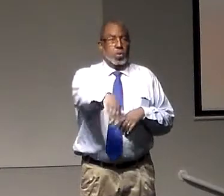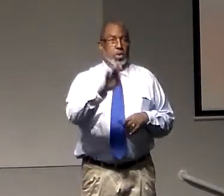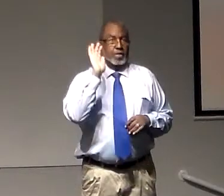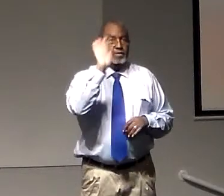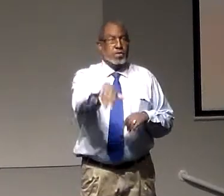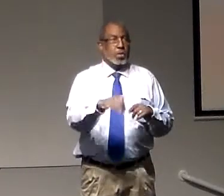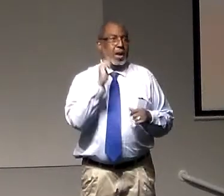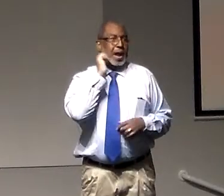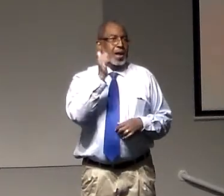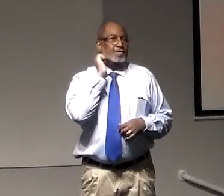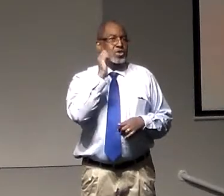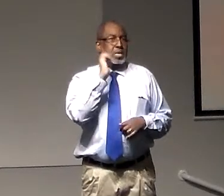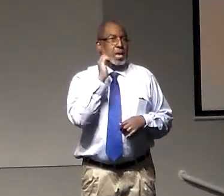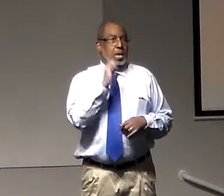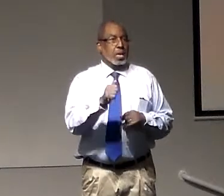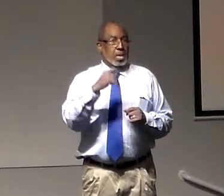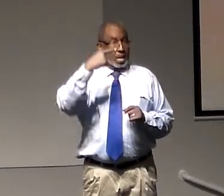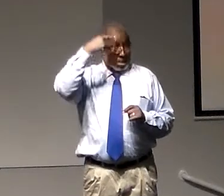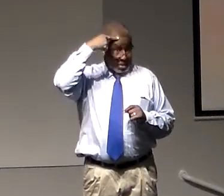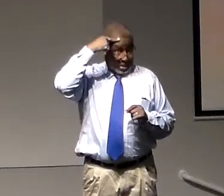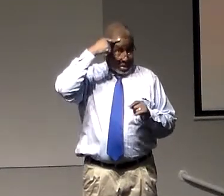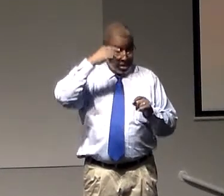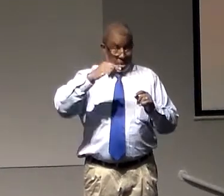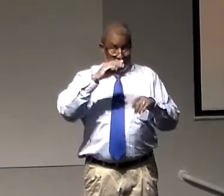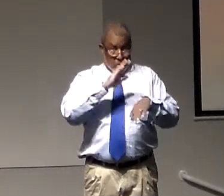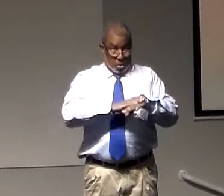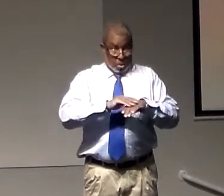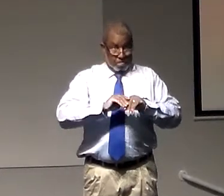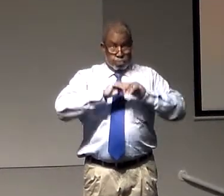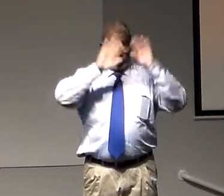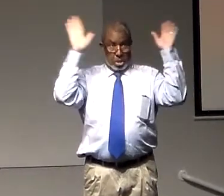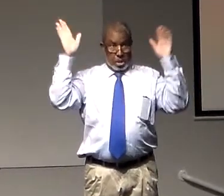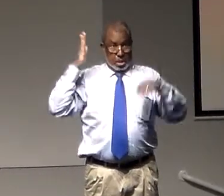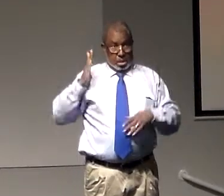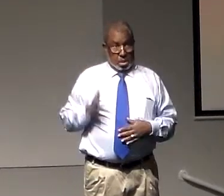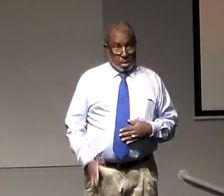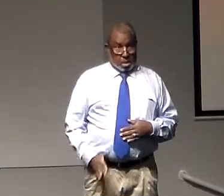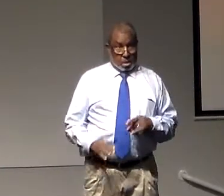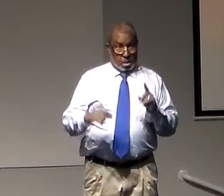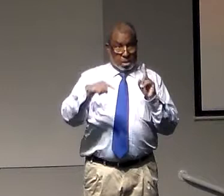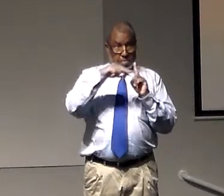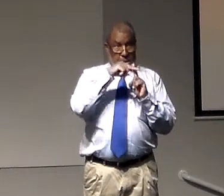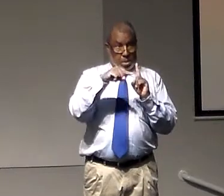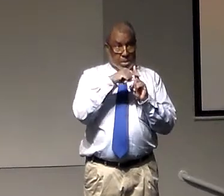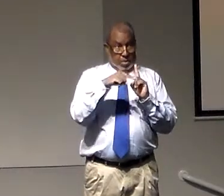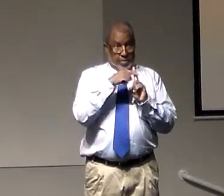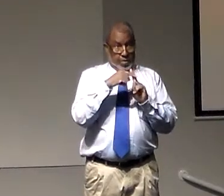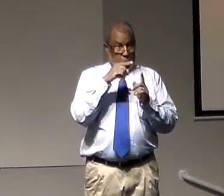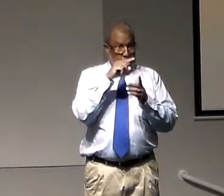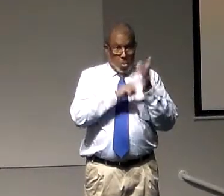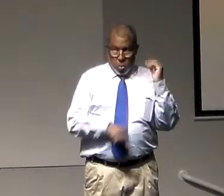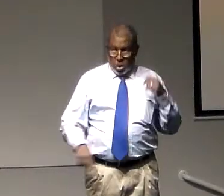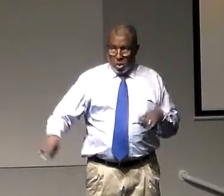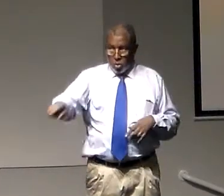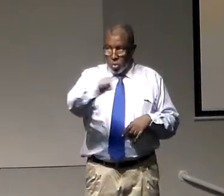look in the future. And you need to look on the bright side.